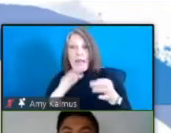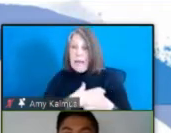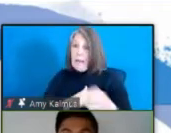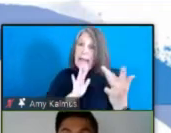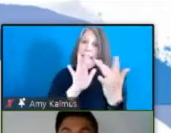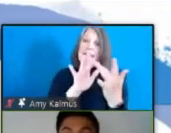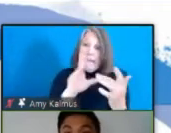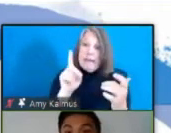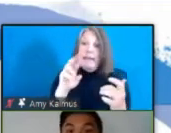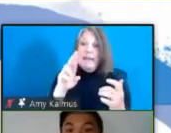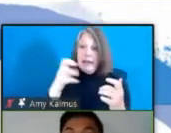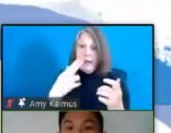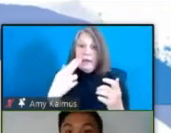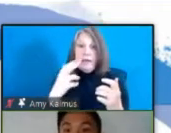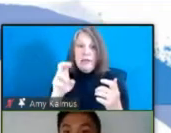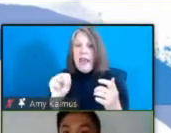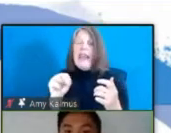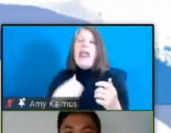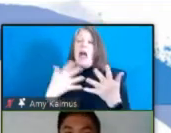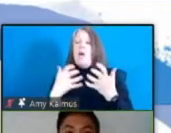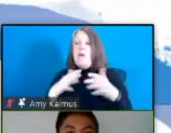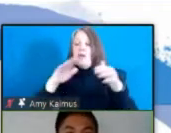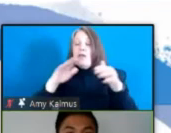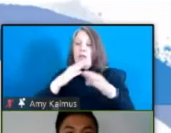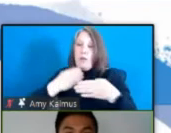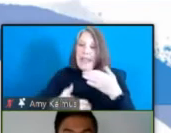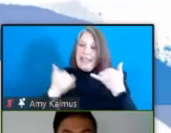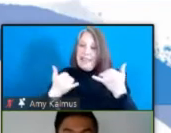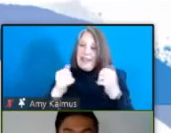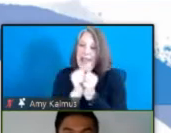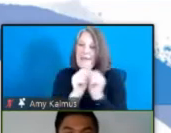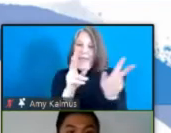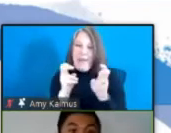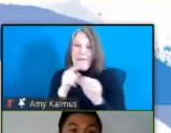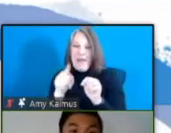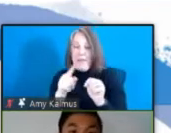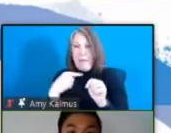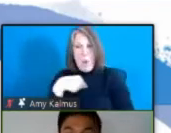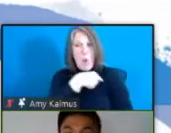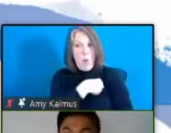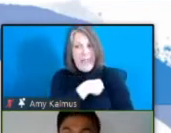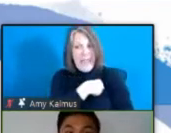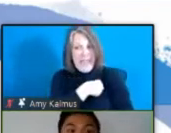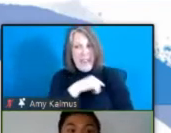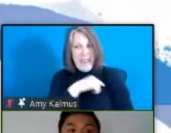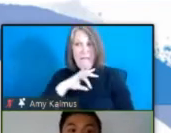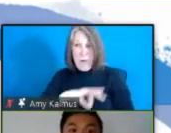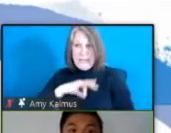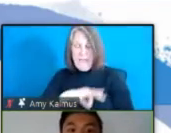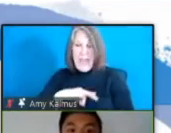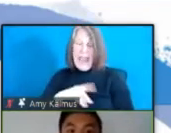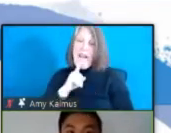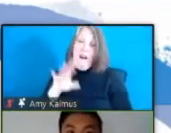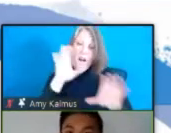free to contact him. And I would like to end today's presentation with a quote from him. We, as in Voice of Hand, are looking